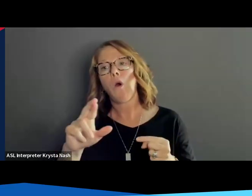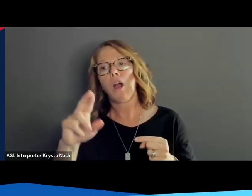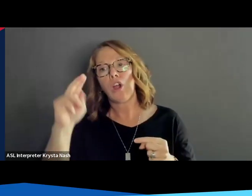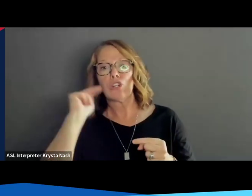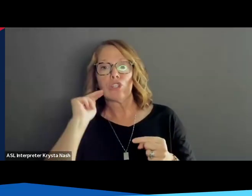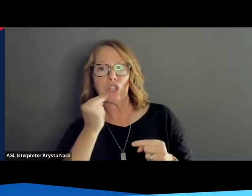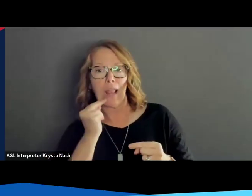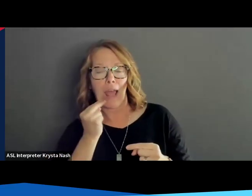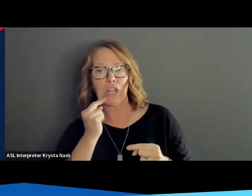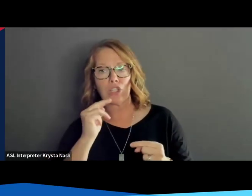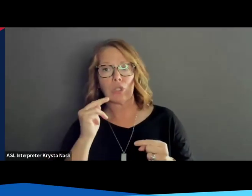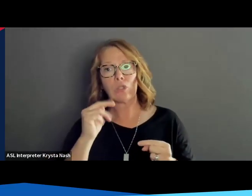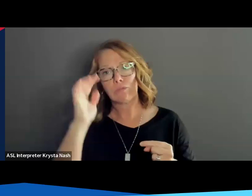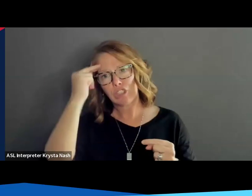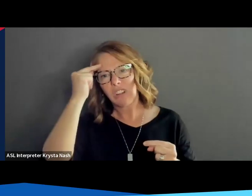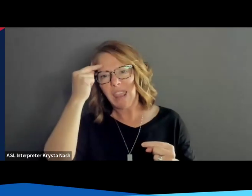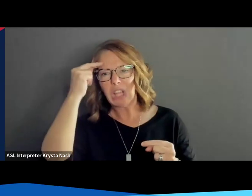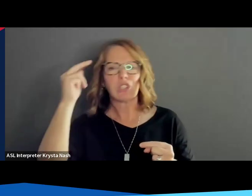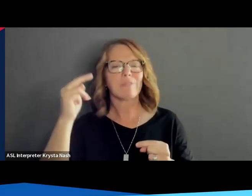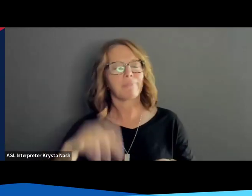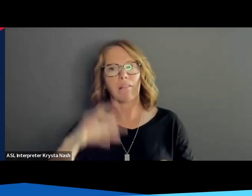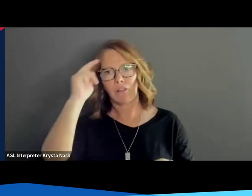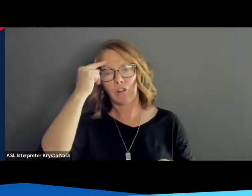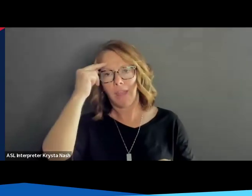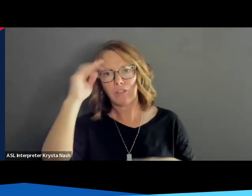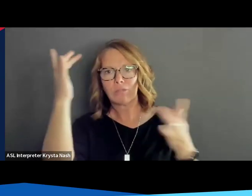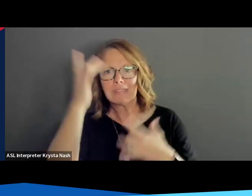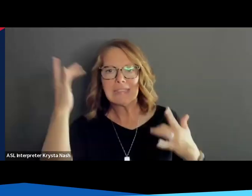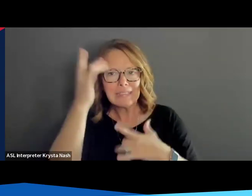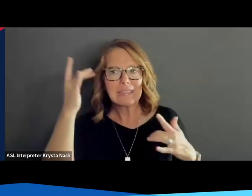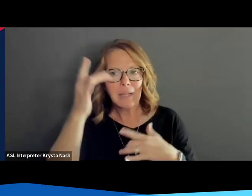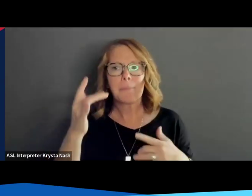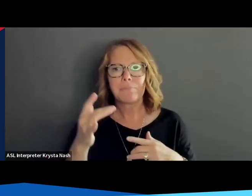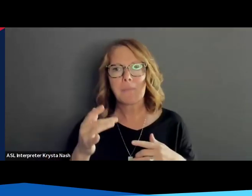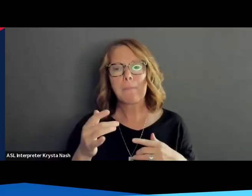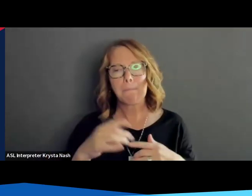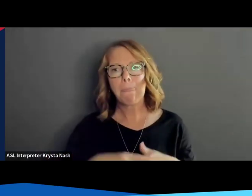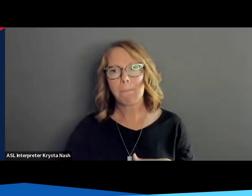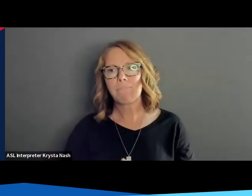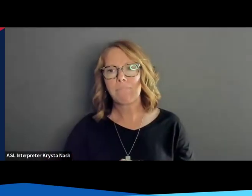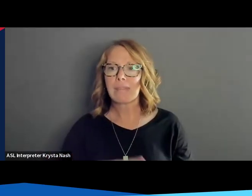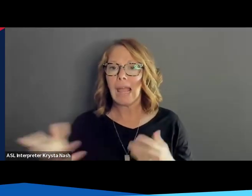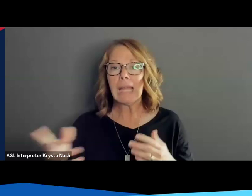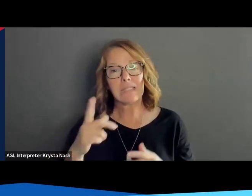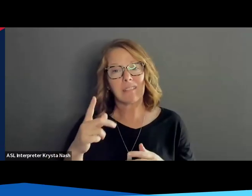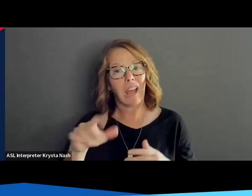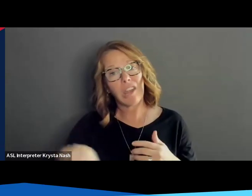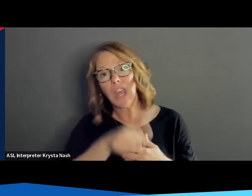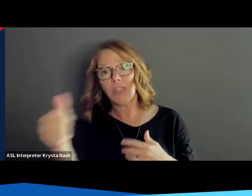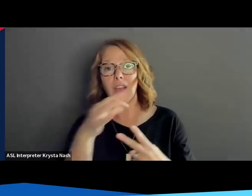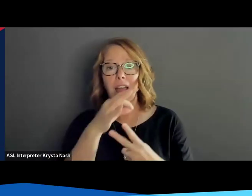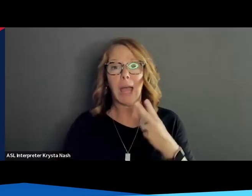neurological disease is really becoming uh, um, a medical kind of alternative that is